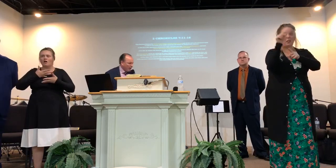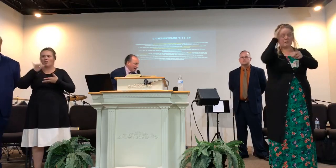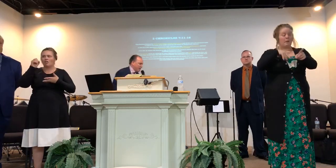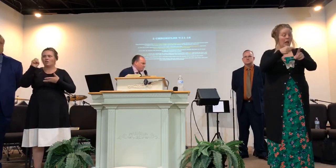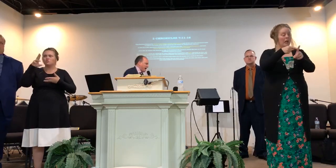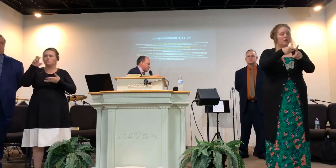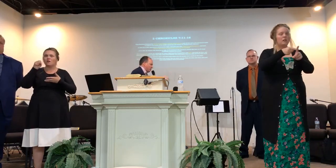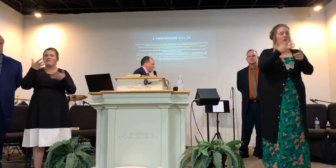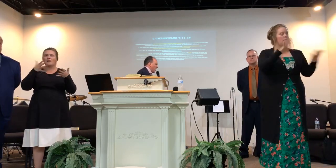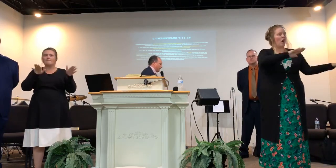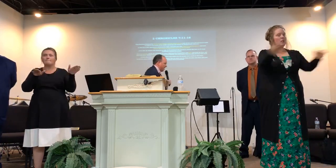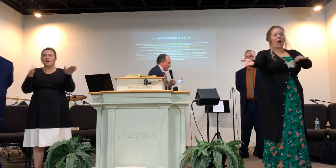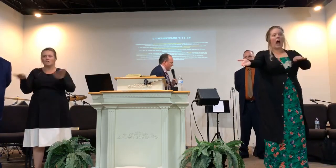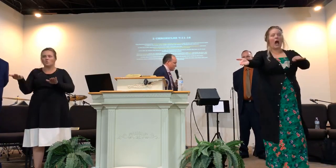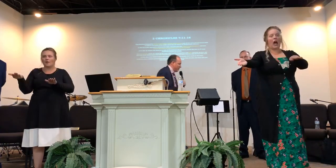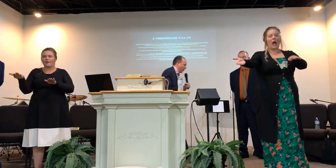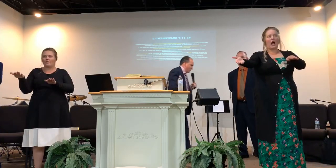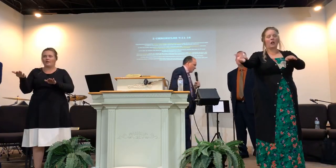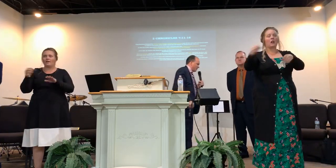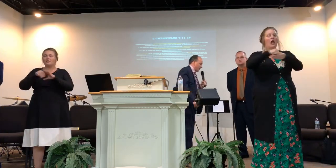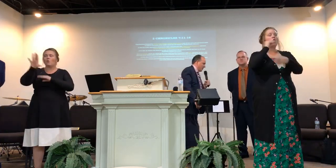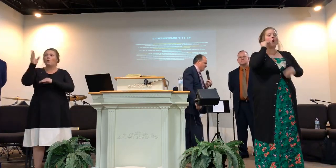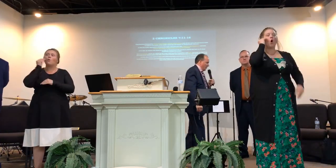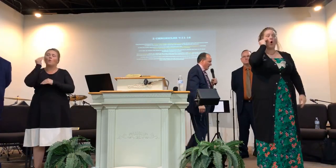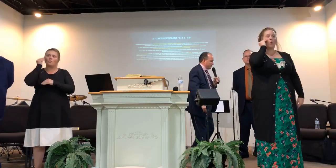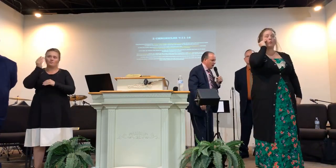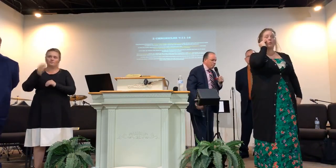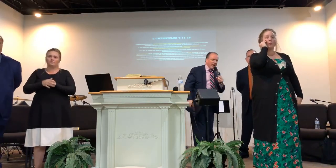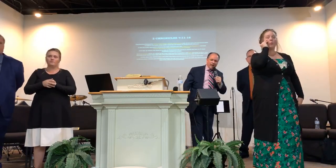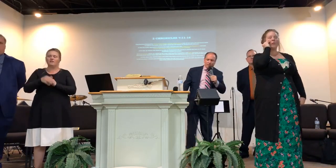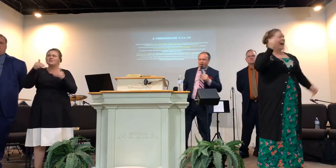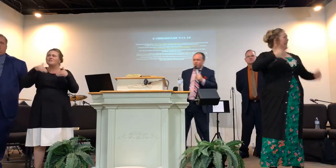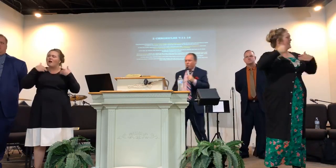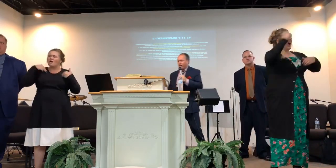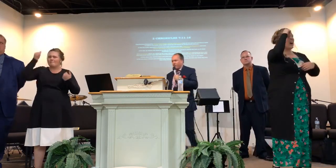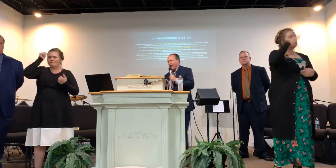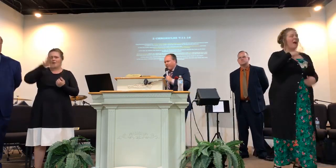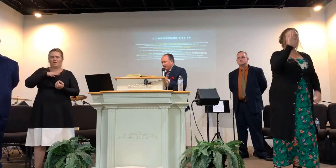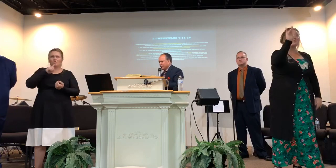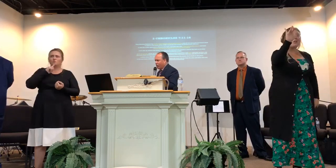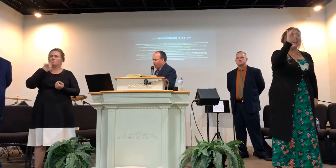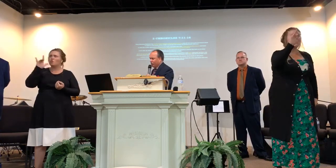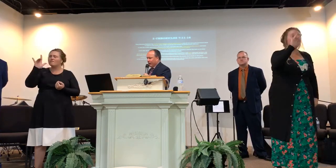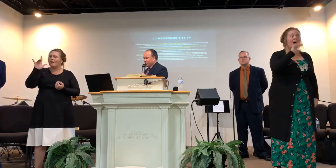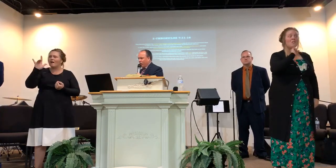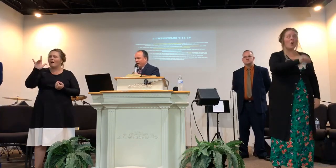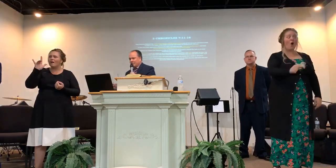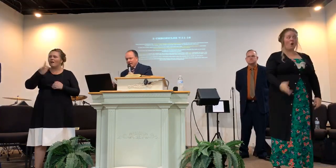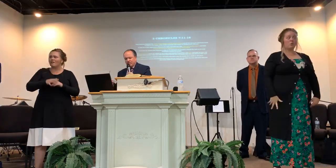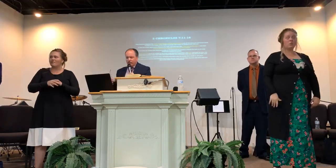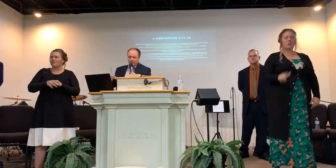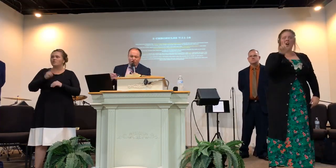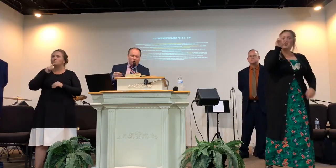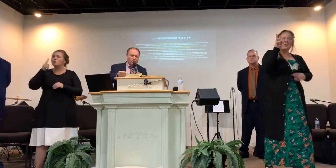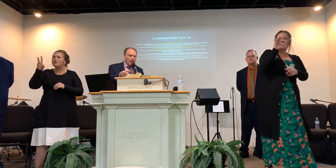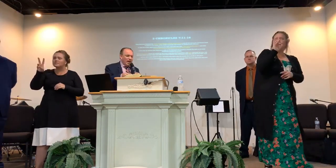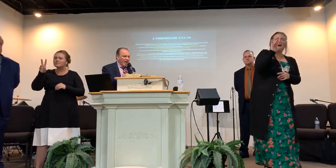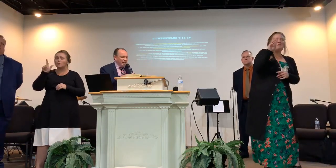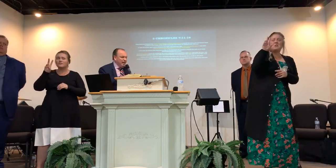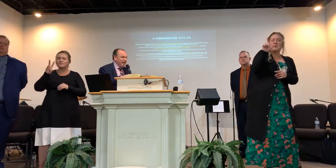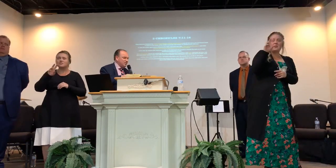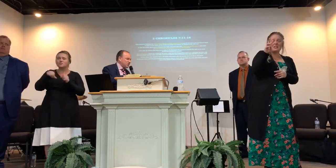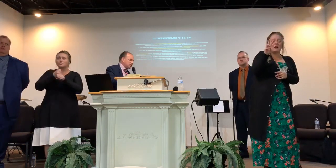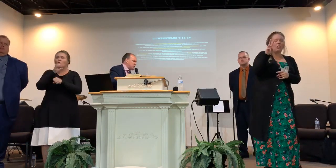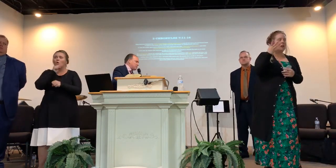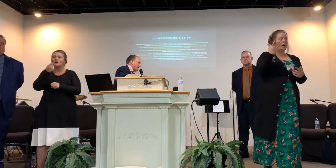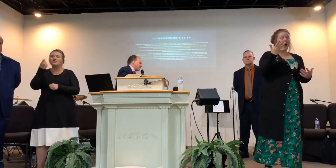Castillo had passed away in his home. A young man of about 25 years old, 26 years old,